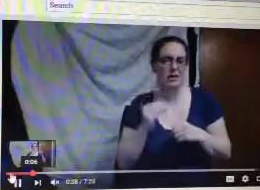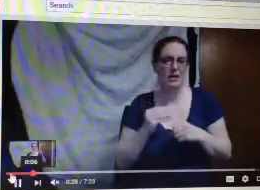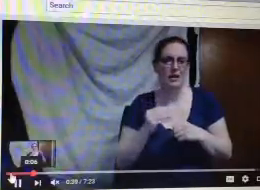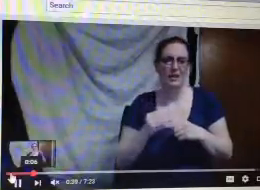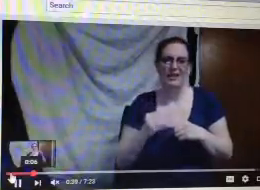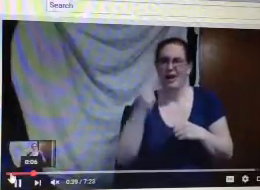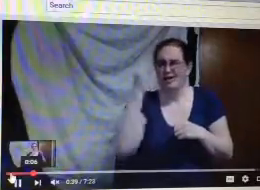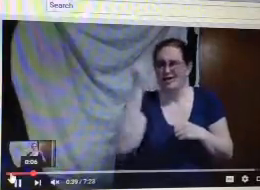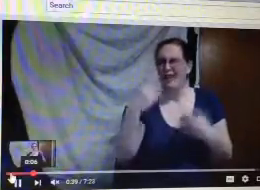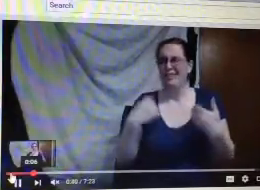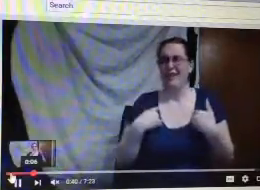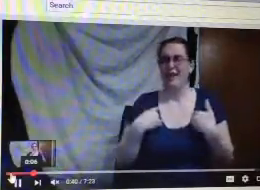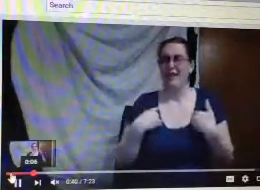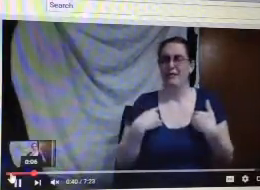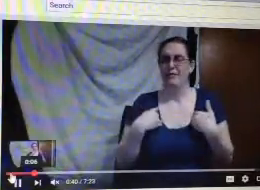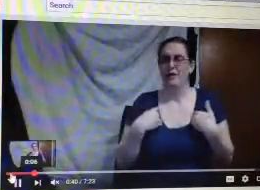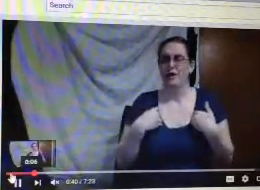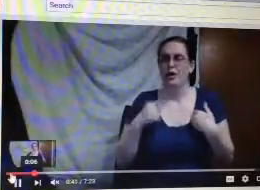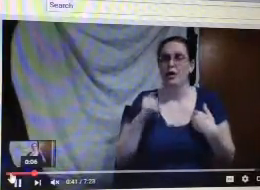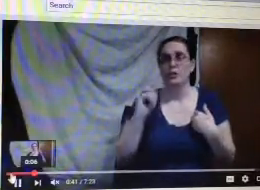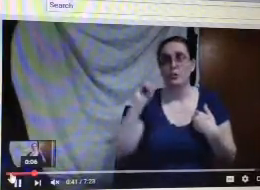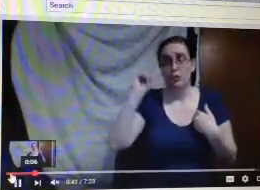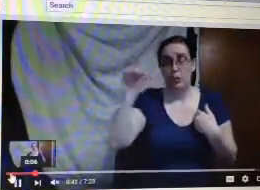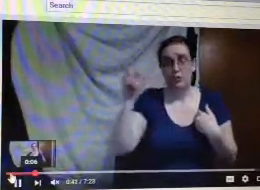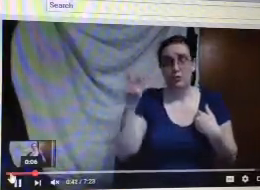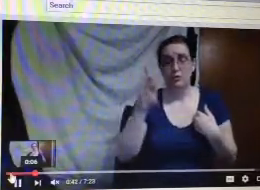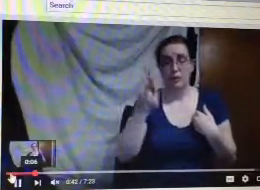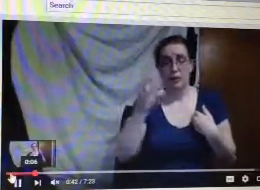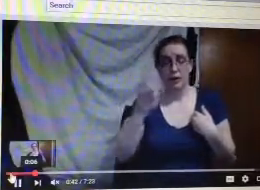It's not have the experience to understand that.